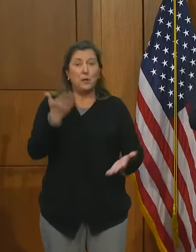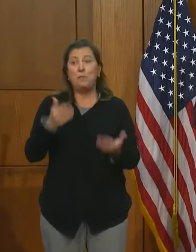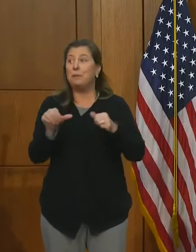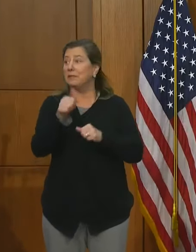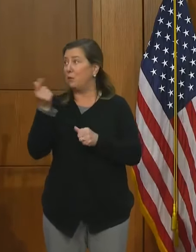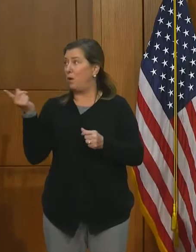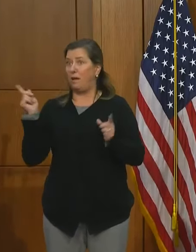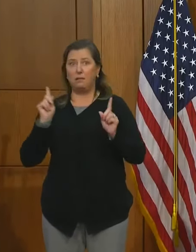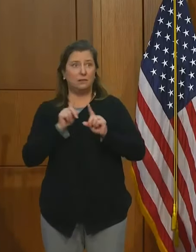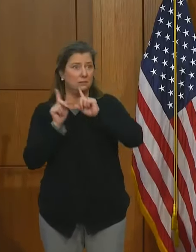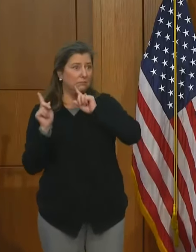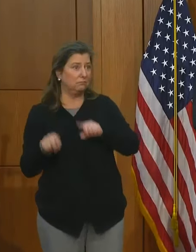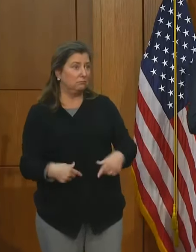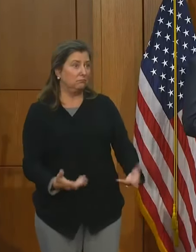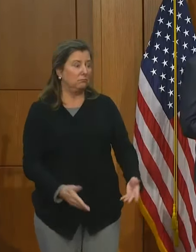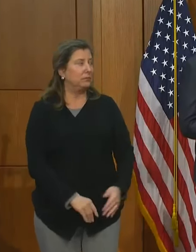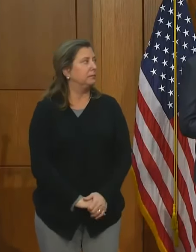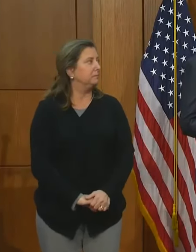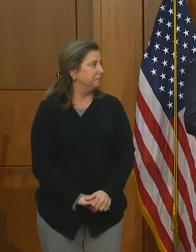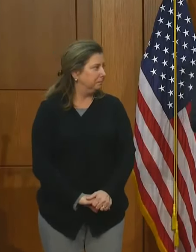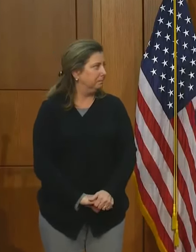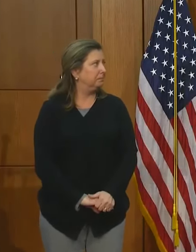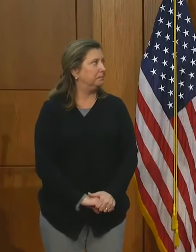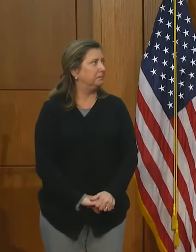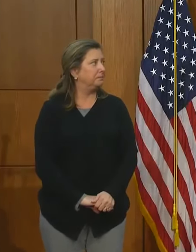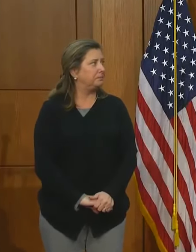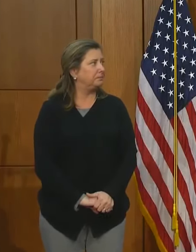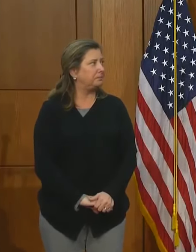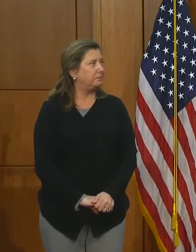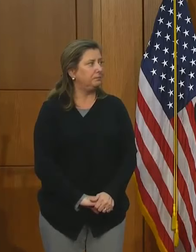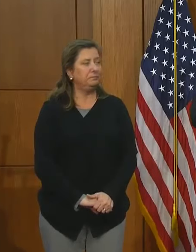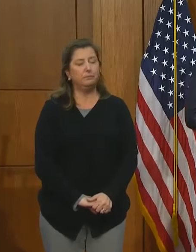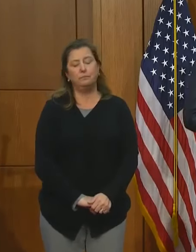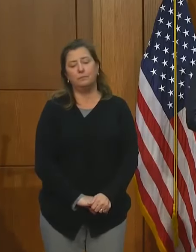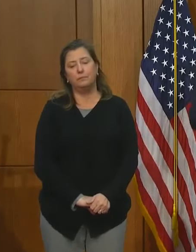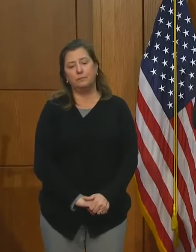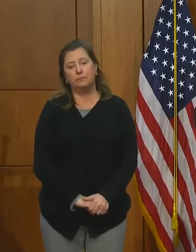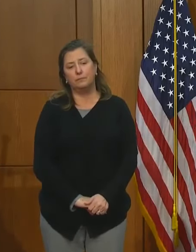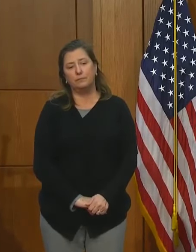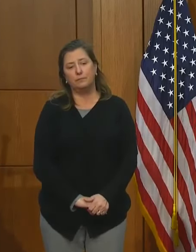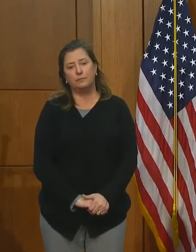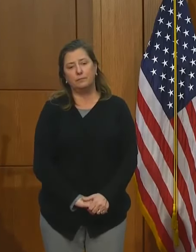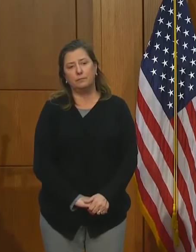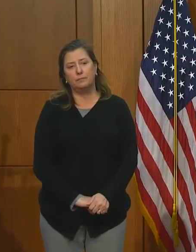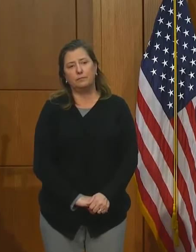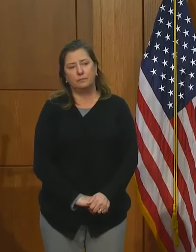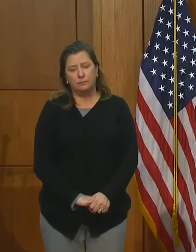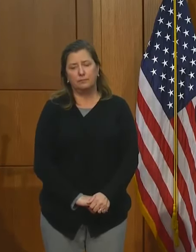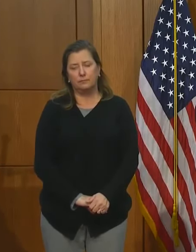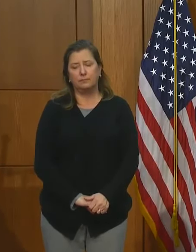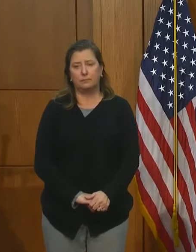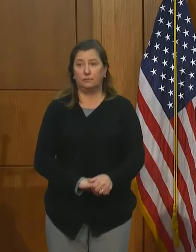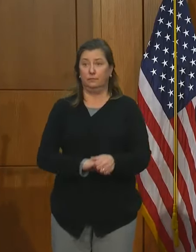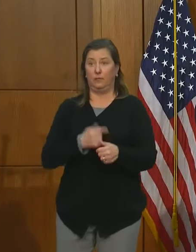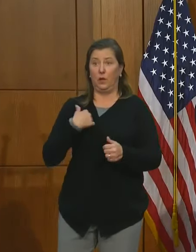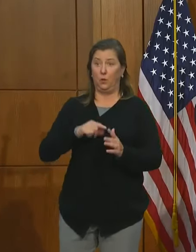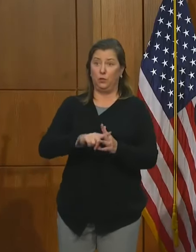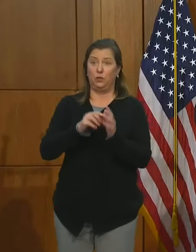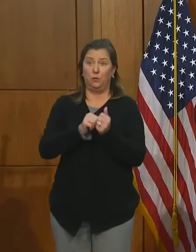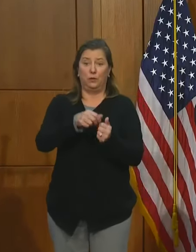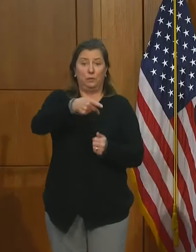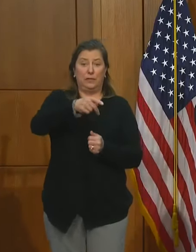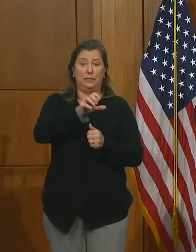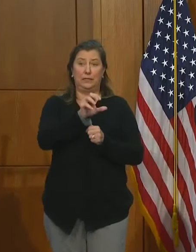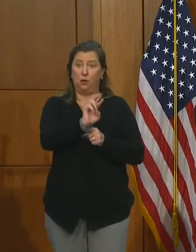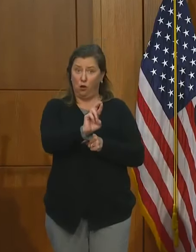someone else would like to address it. Yeah, I'll just say that, again, we started with just the PCR test,